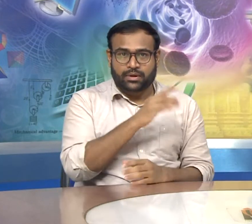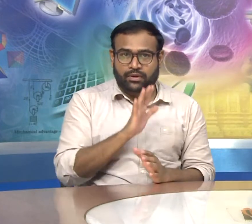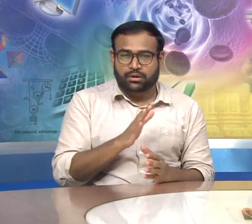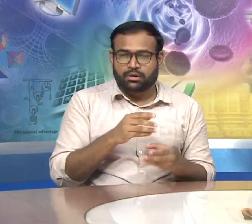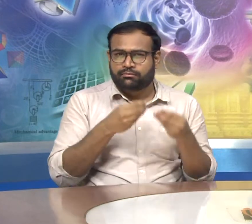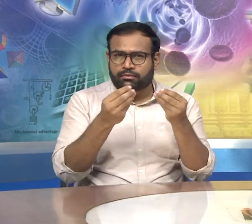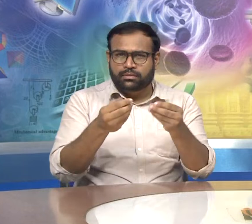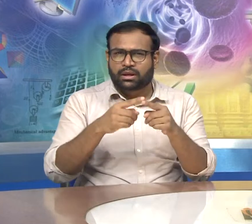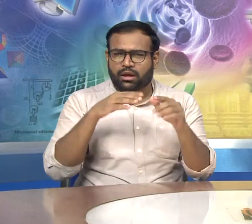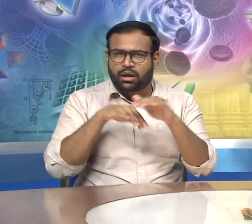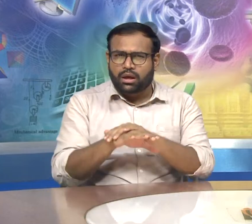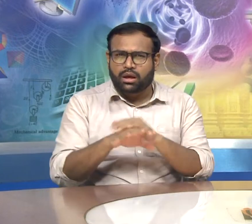Next,